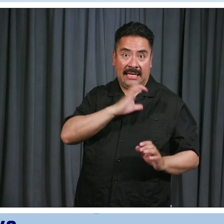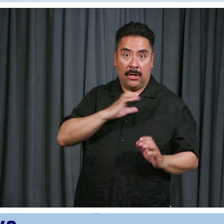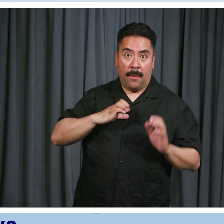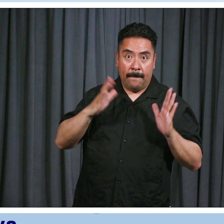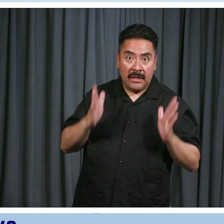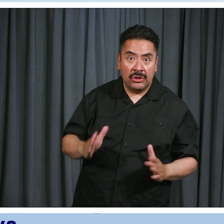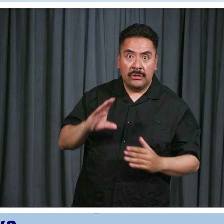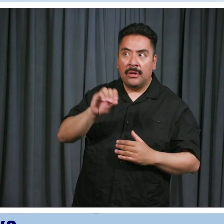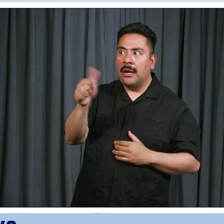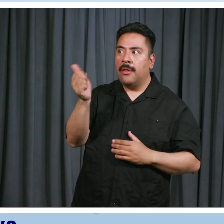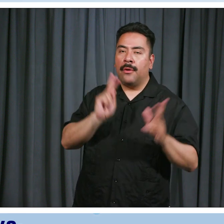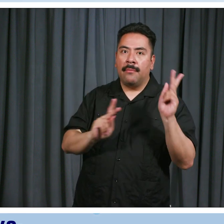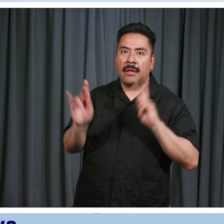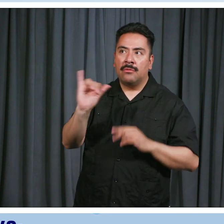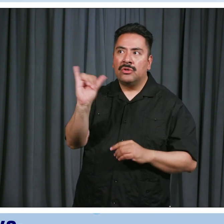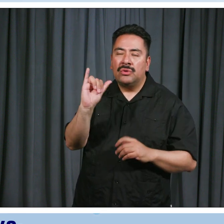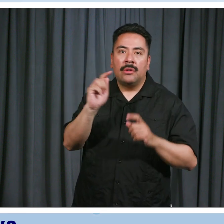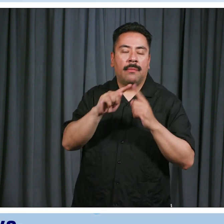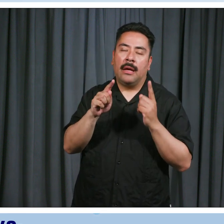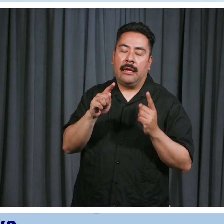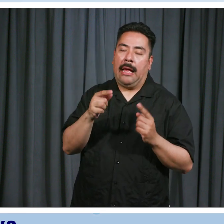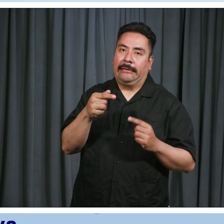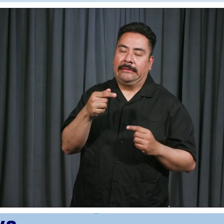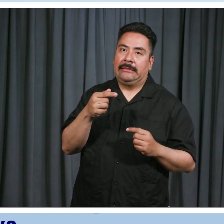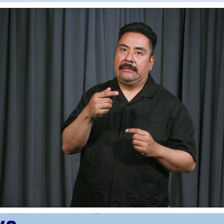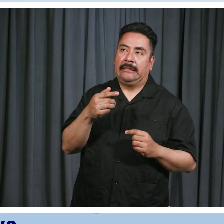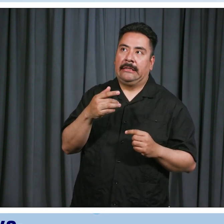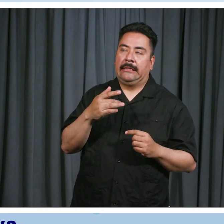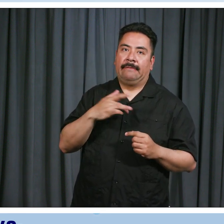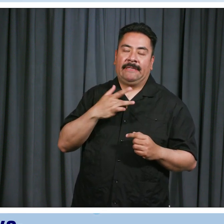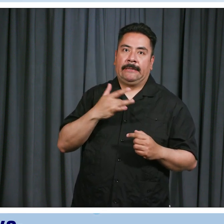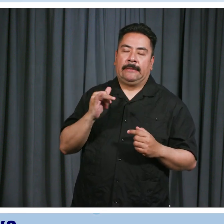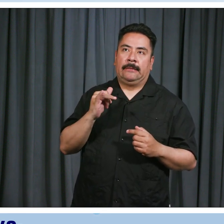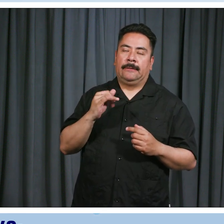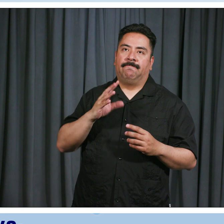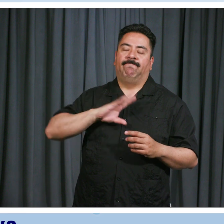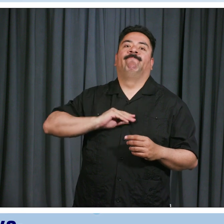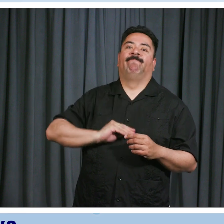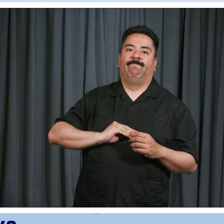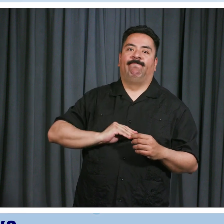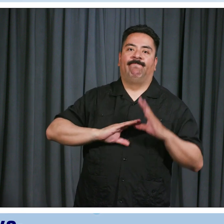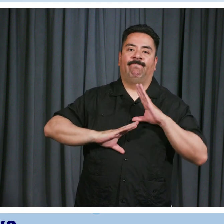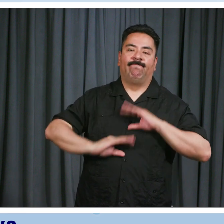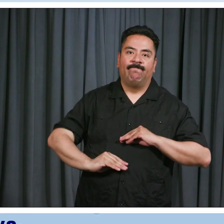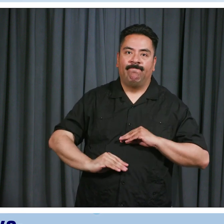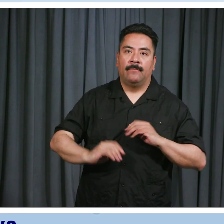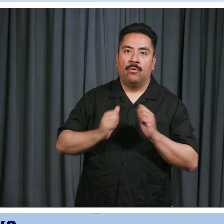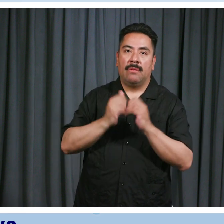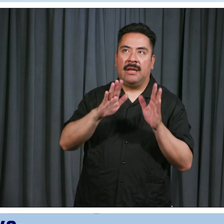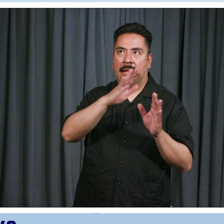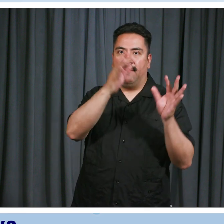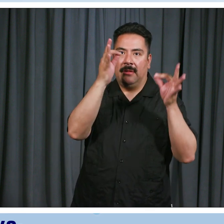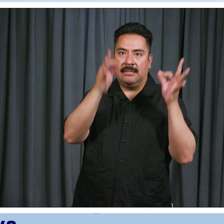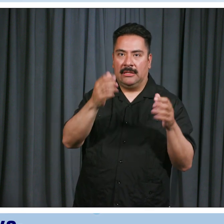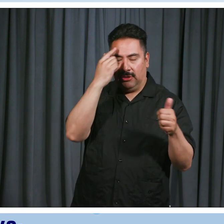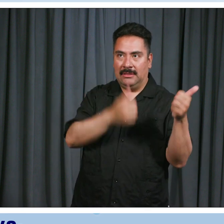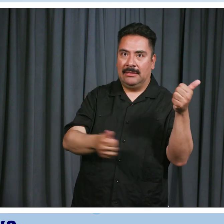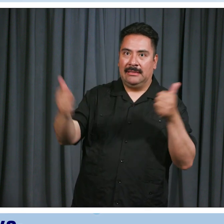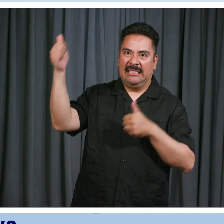But I just feel personally defeated by many of the decisions that have been made. I mean, that